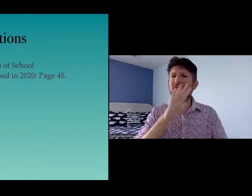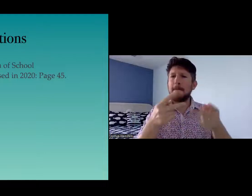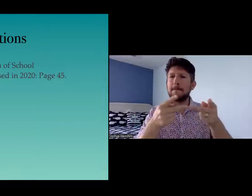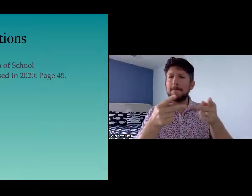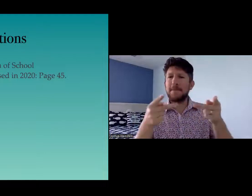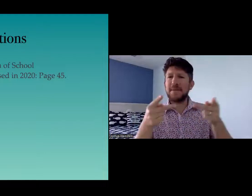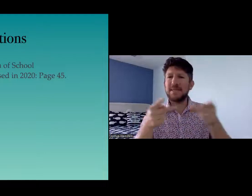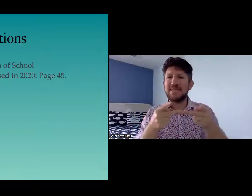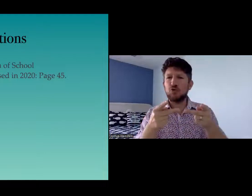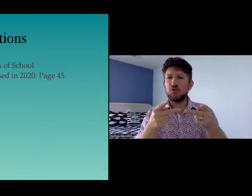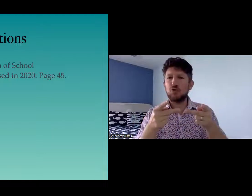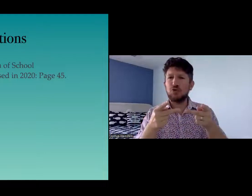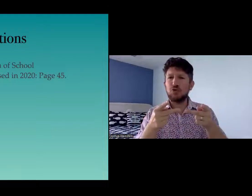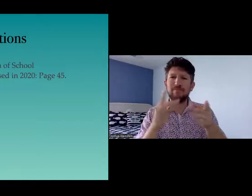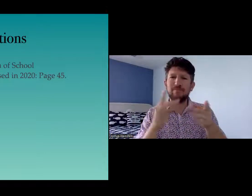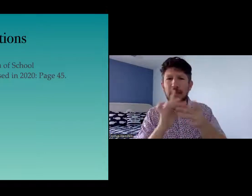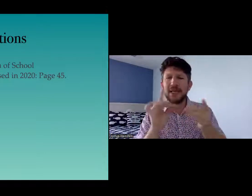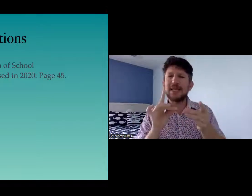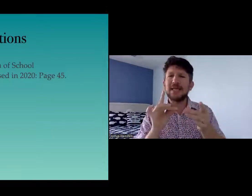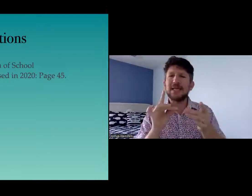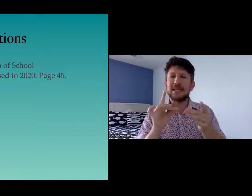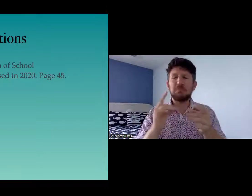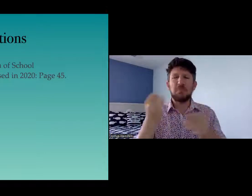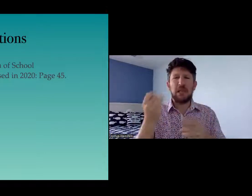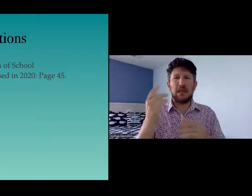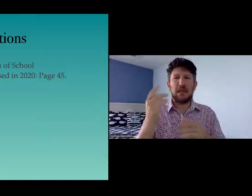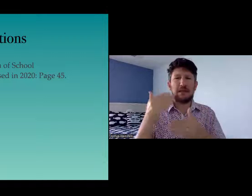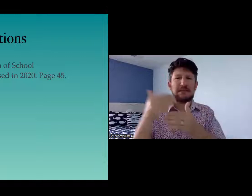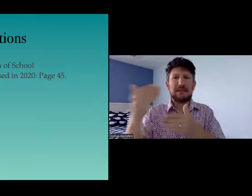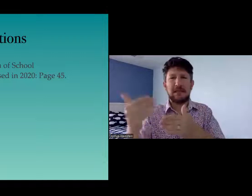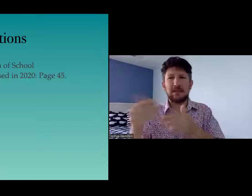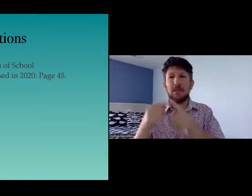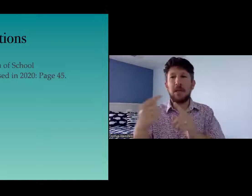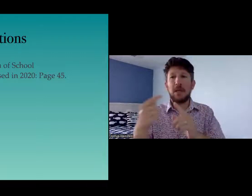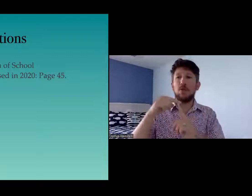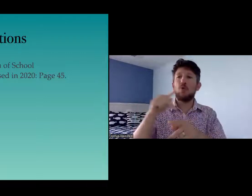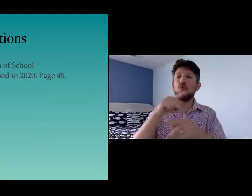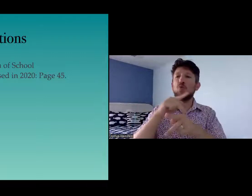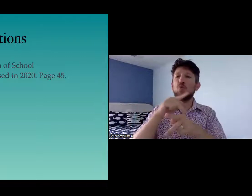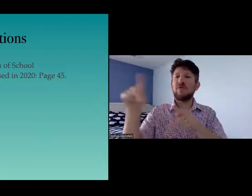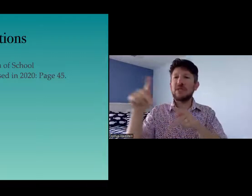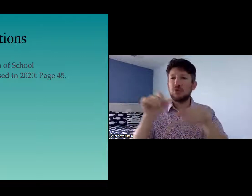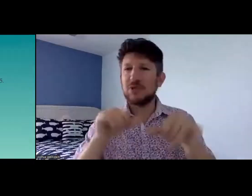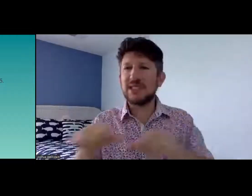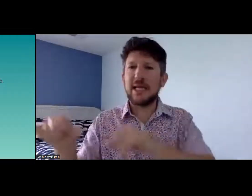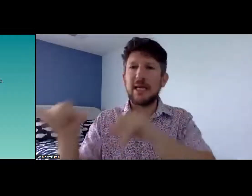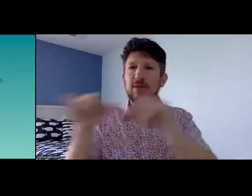from the National Association of School Psychologists. They have